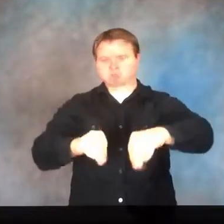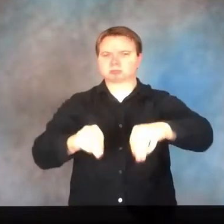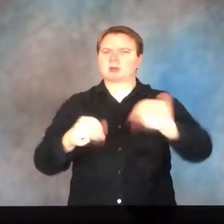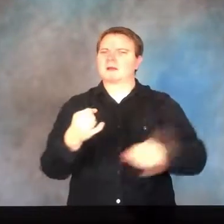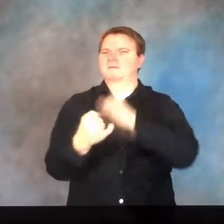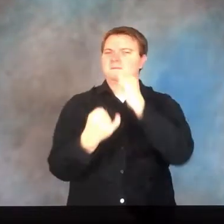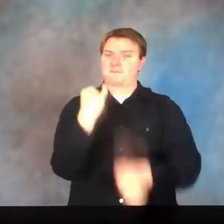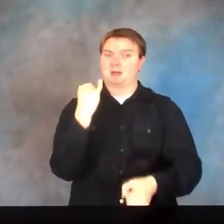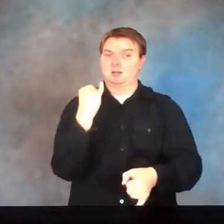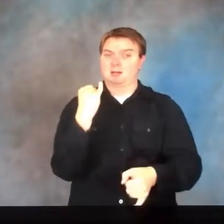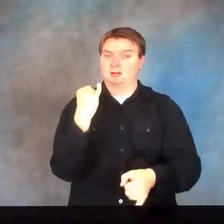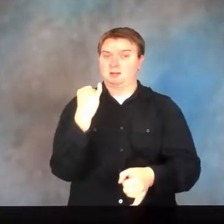vehicle and blend it all together.